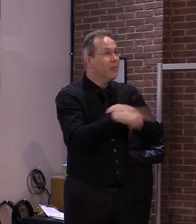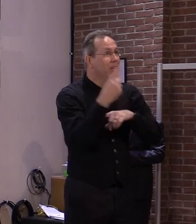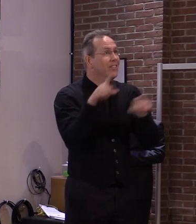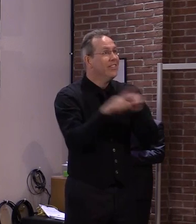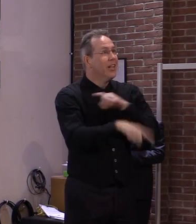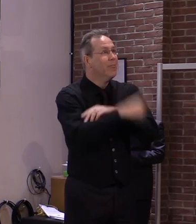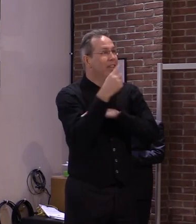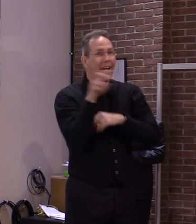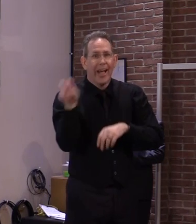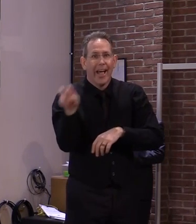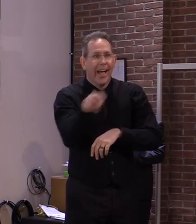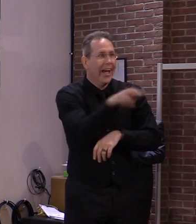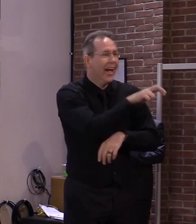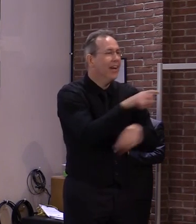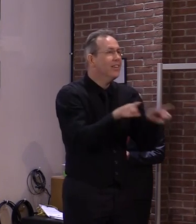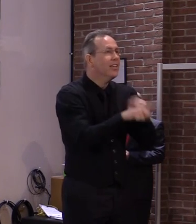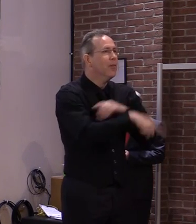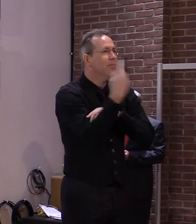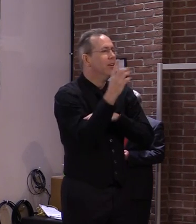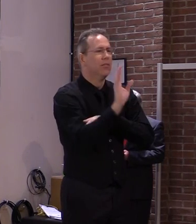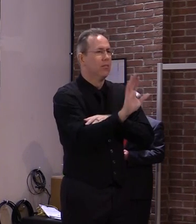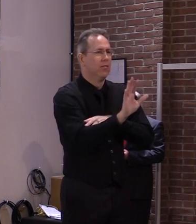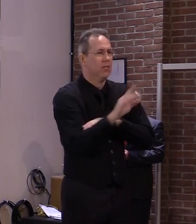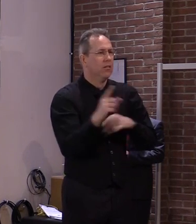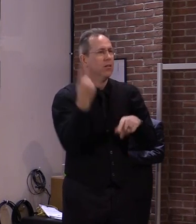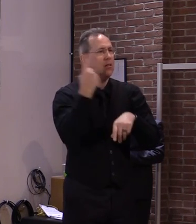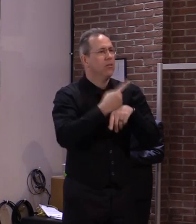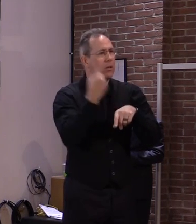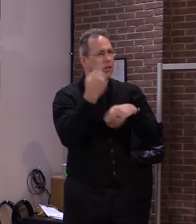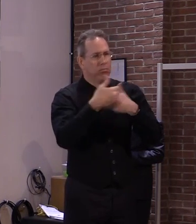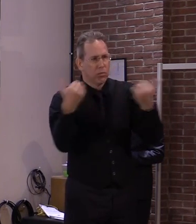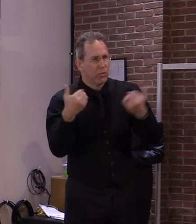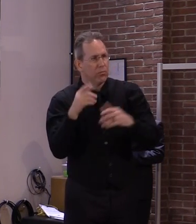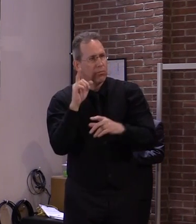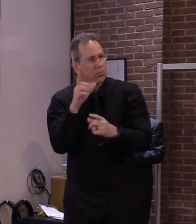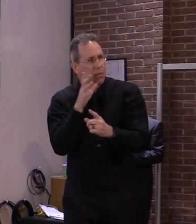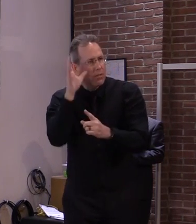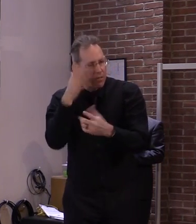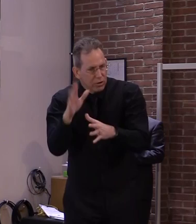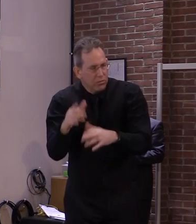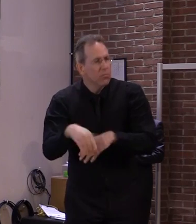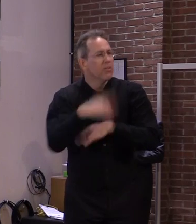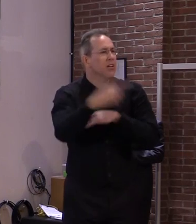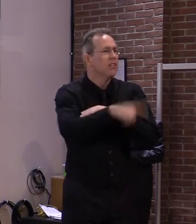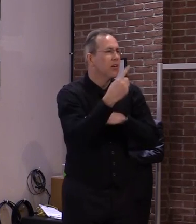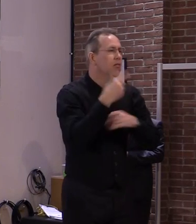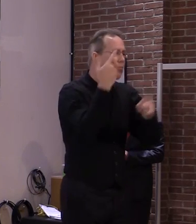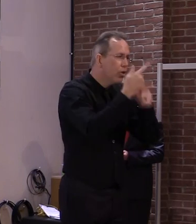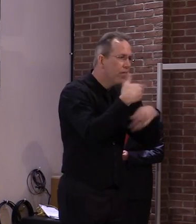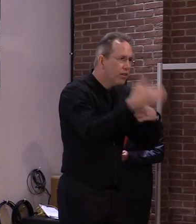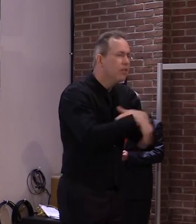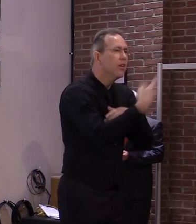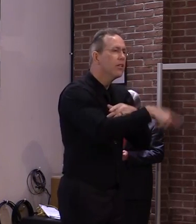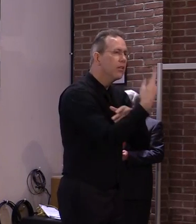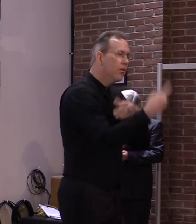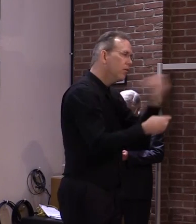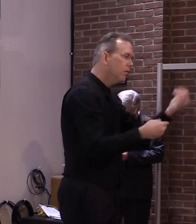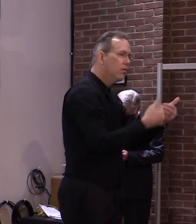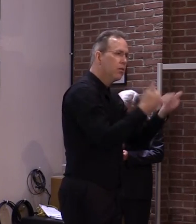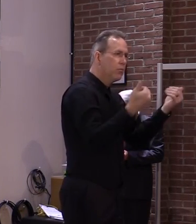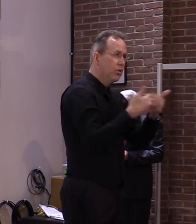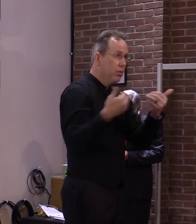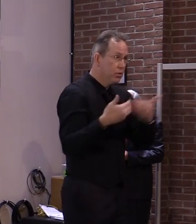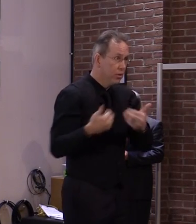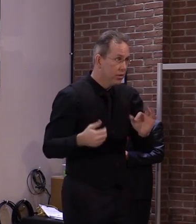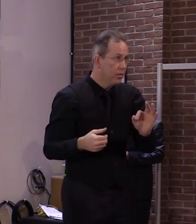Does that make sense? So, and you said one day to the next, could somebody who's vaccinated have multiple gatherings on the same day as long as they're